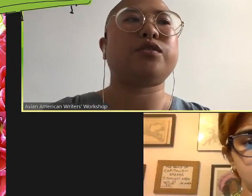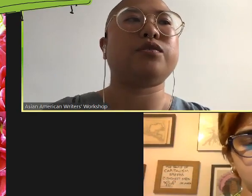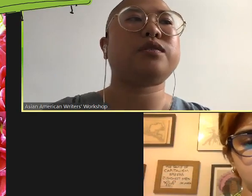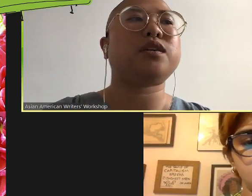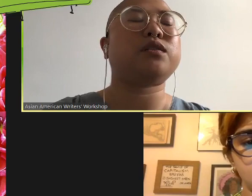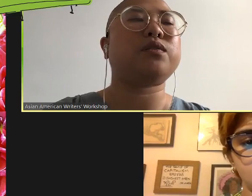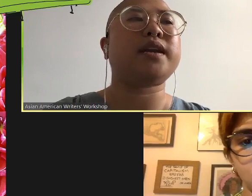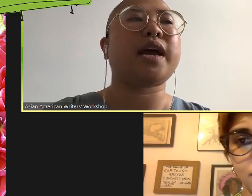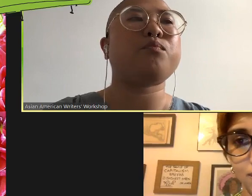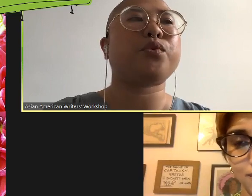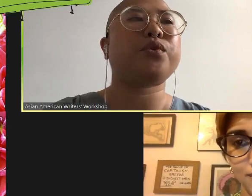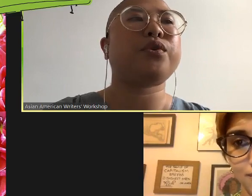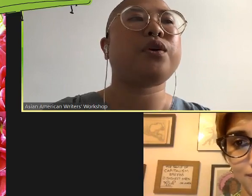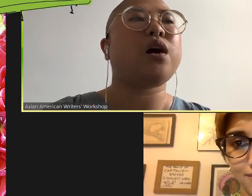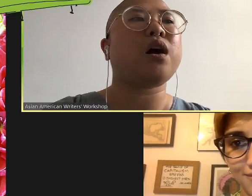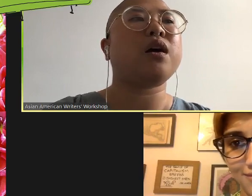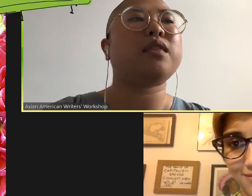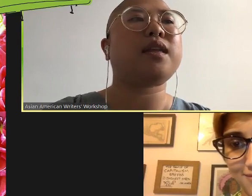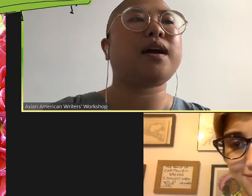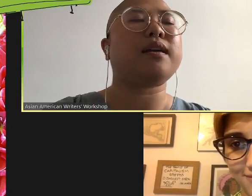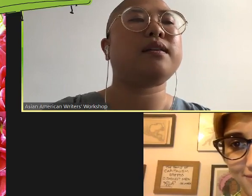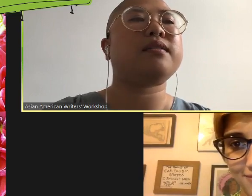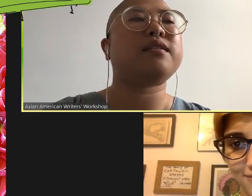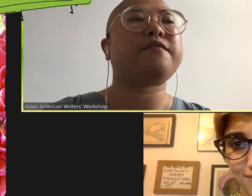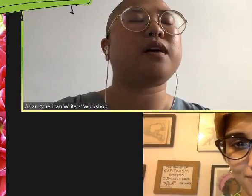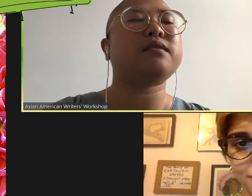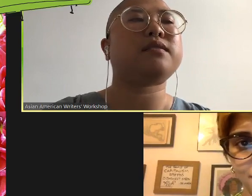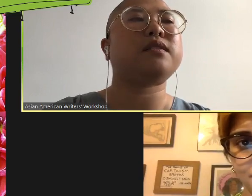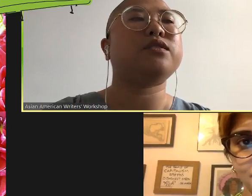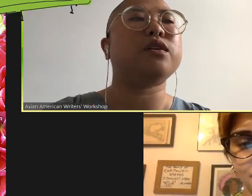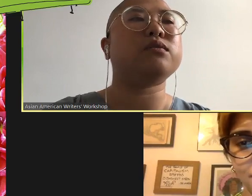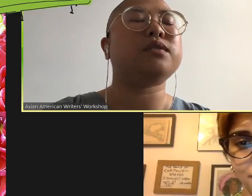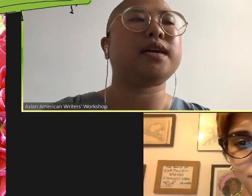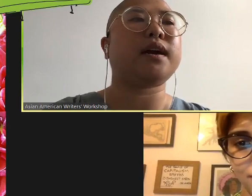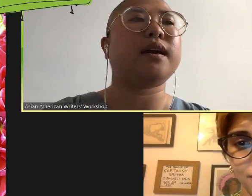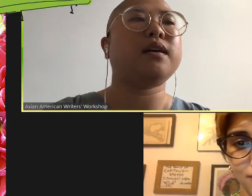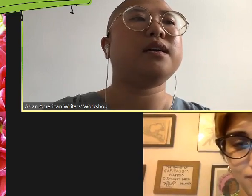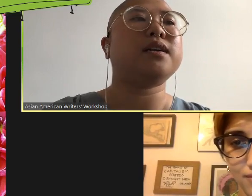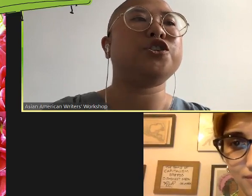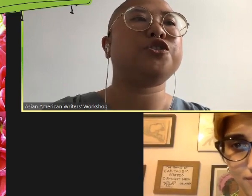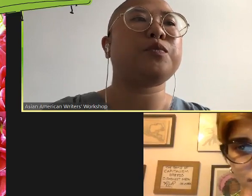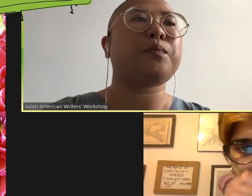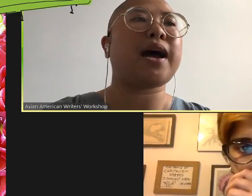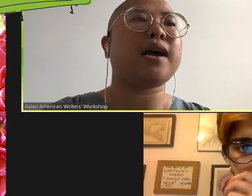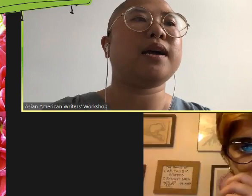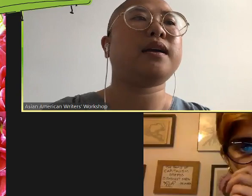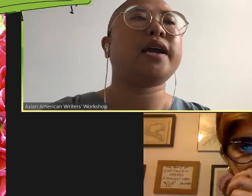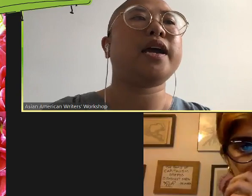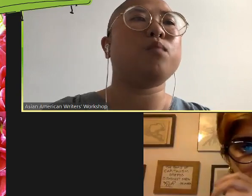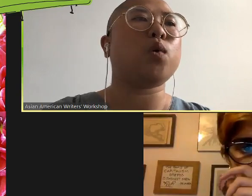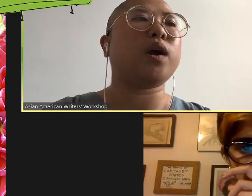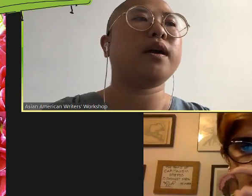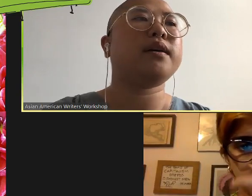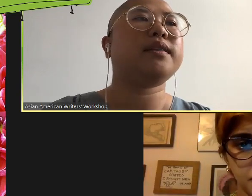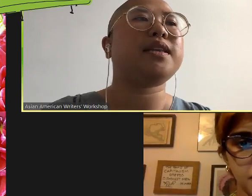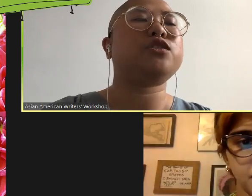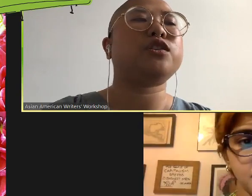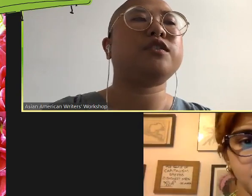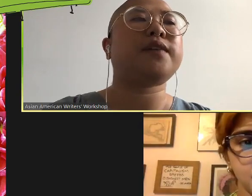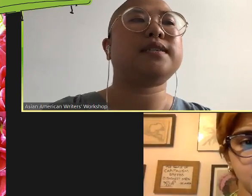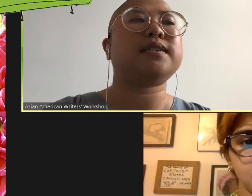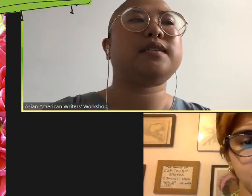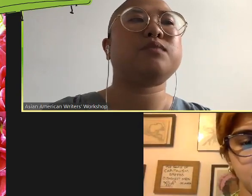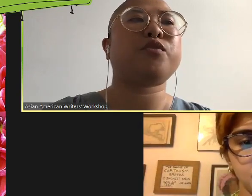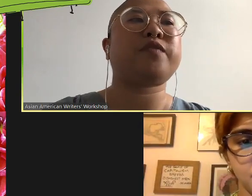independent journals, including Nat Fruit, Heart Online, The Felt, No Dear, Ginger Mag, and more. They